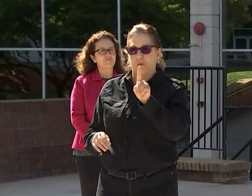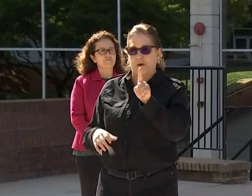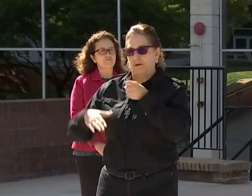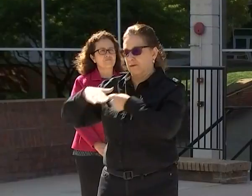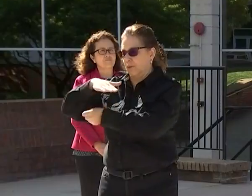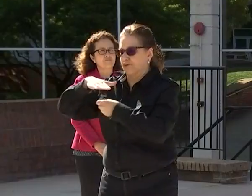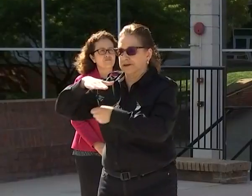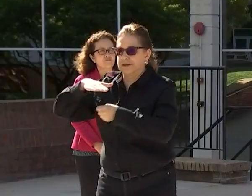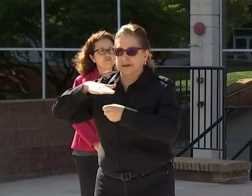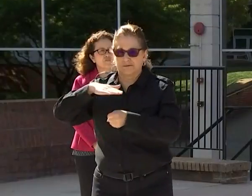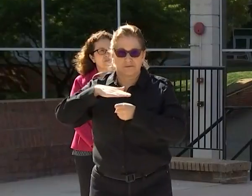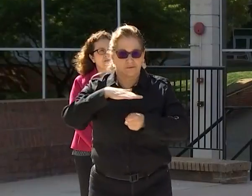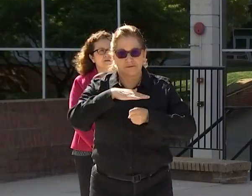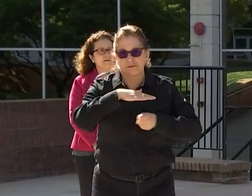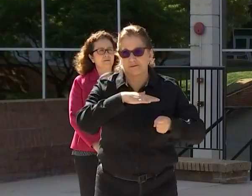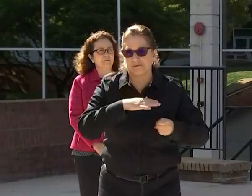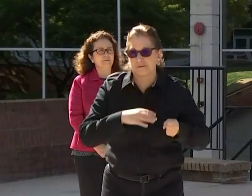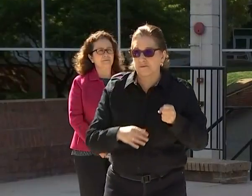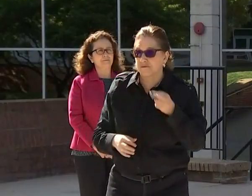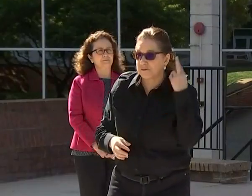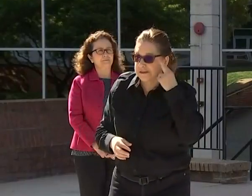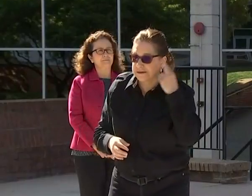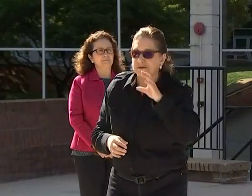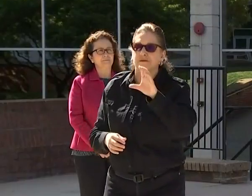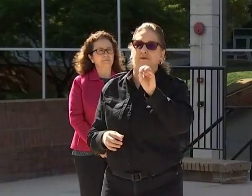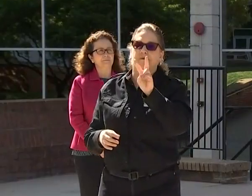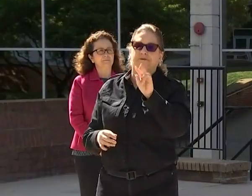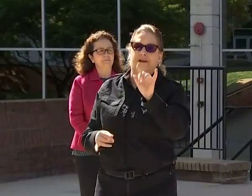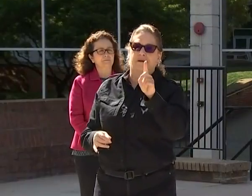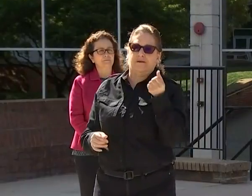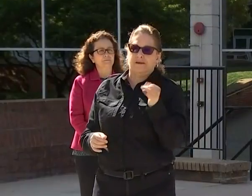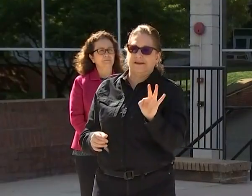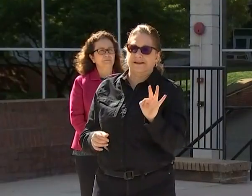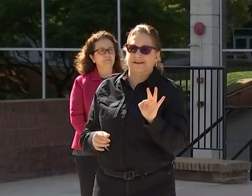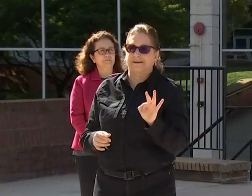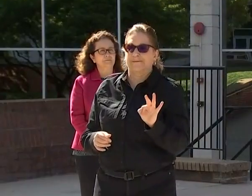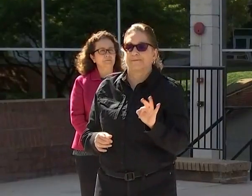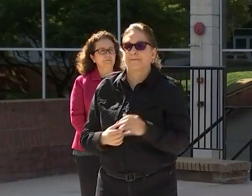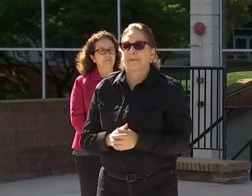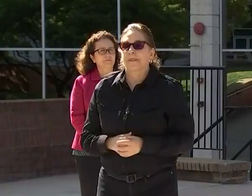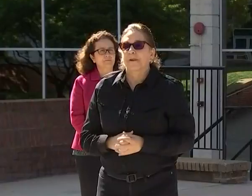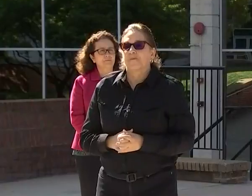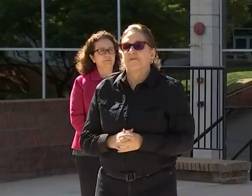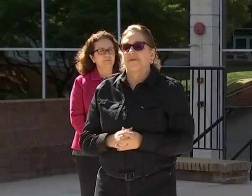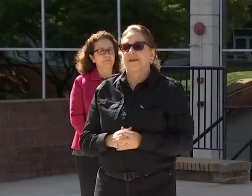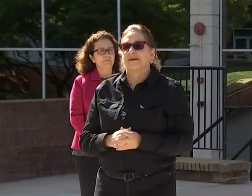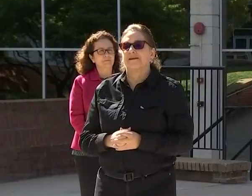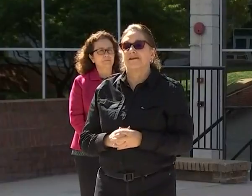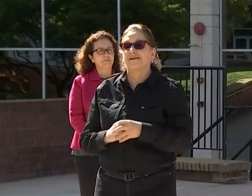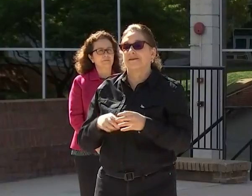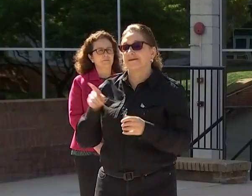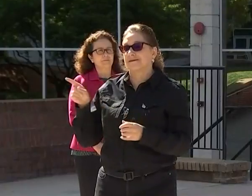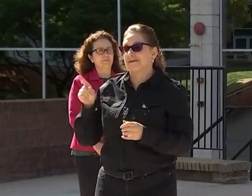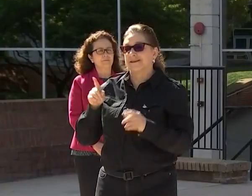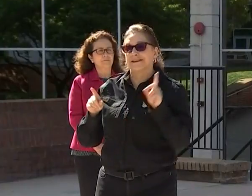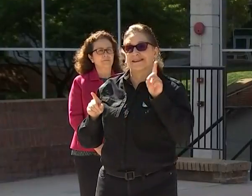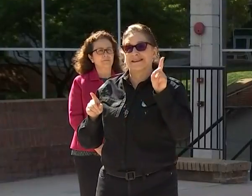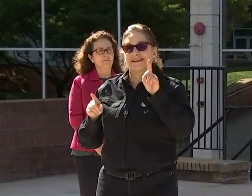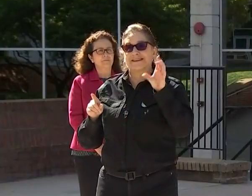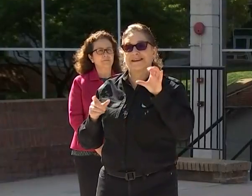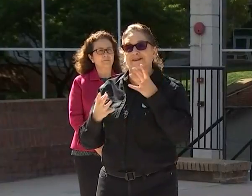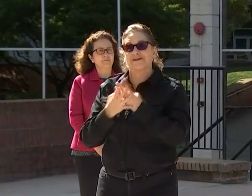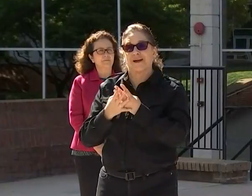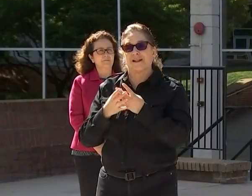COVID-19. And then for the Department of Corrections, the residents in their custody, they've had 4 individuals positive